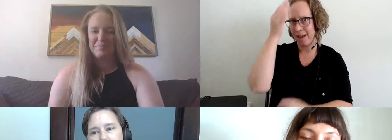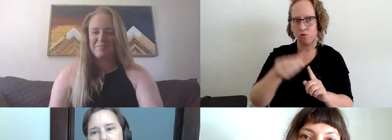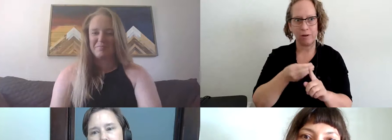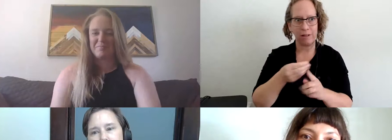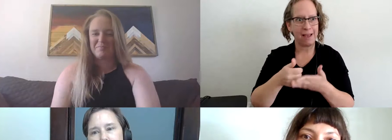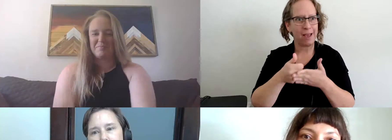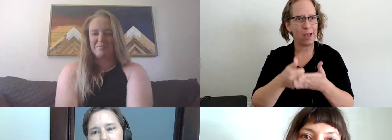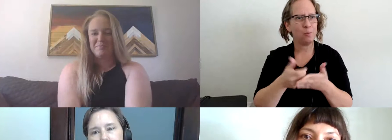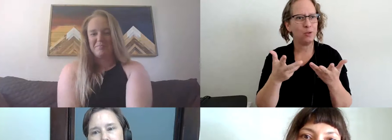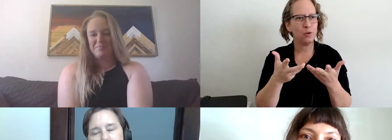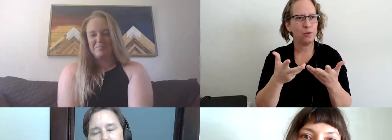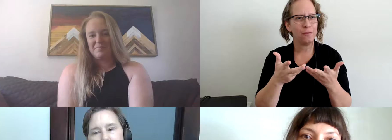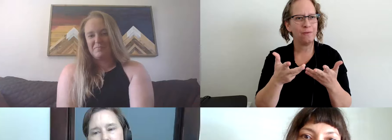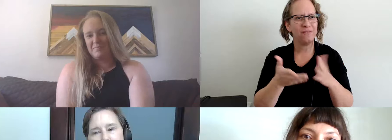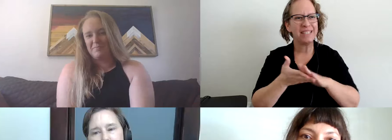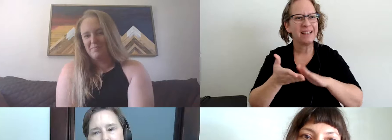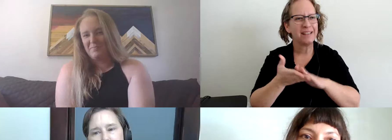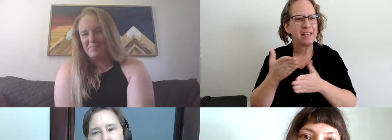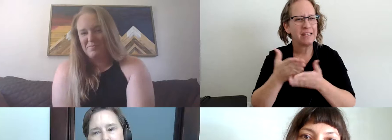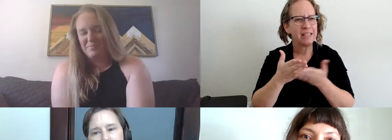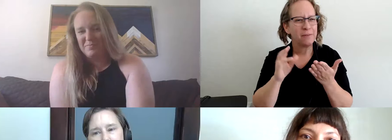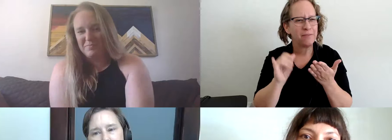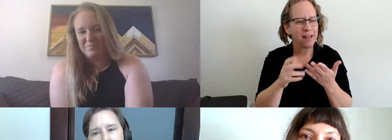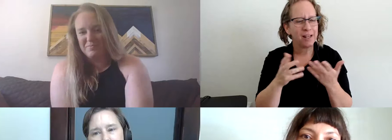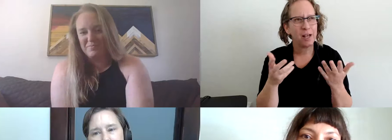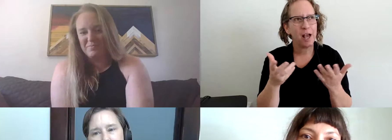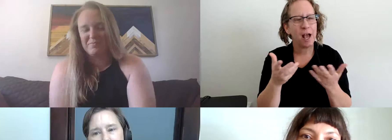to facilitate some of those.